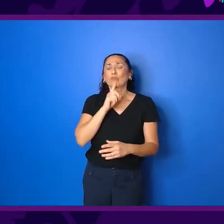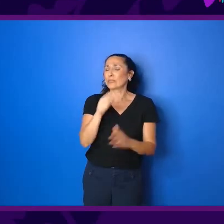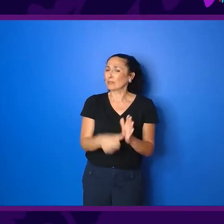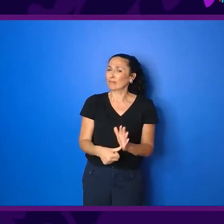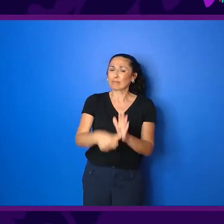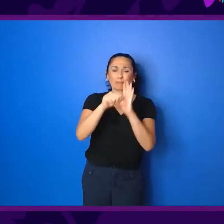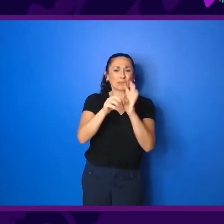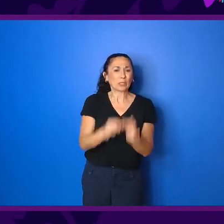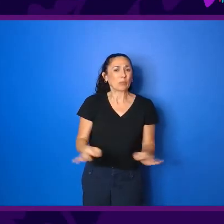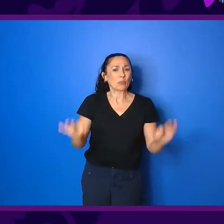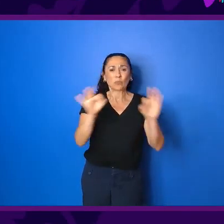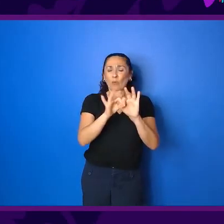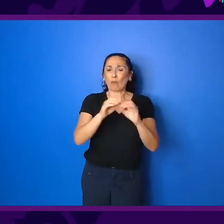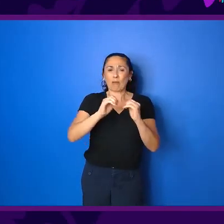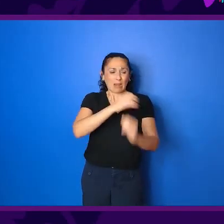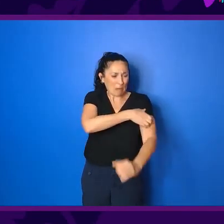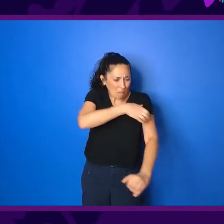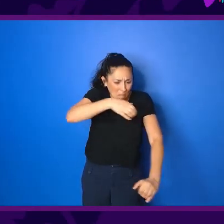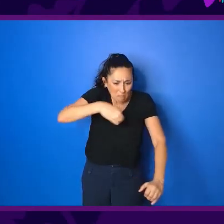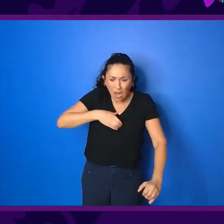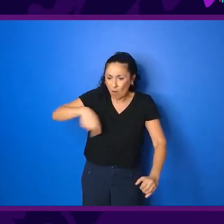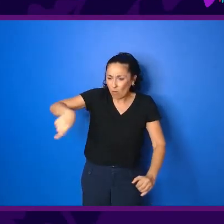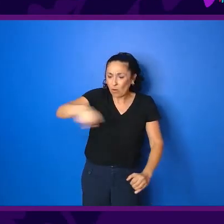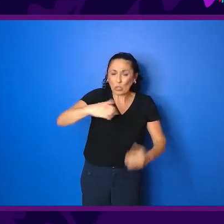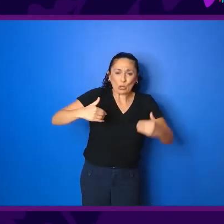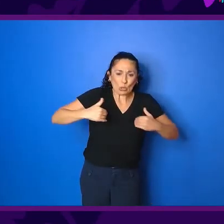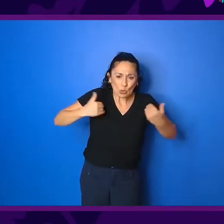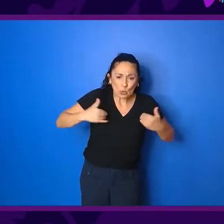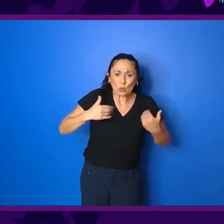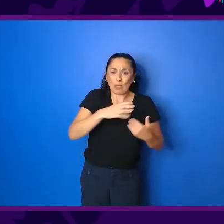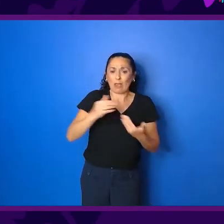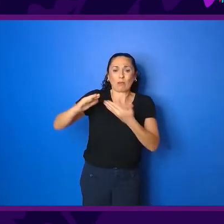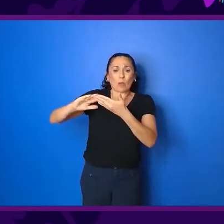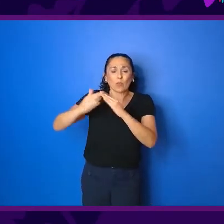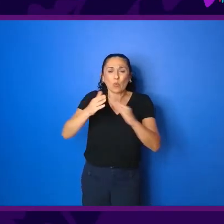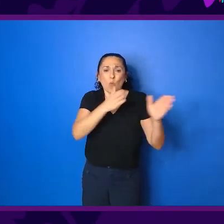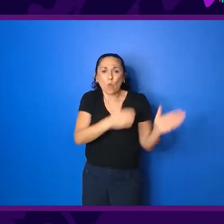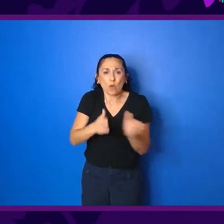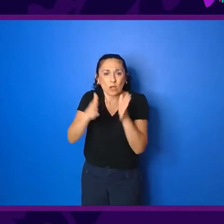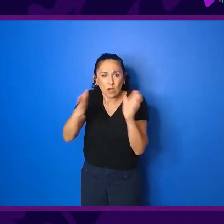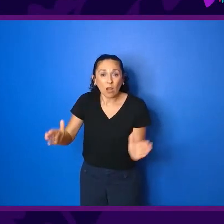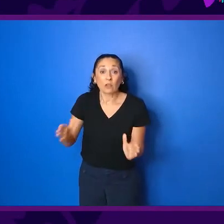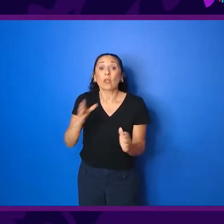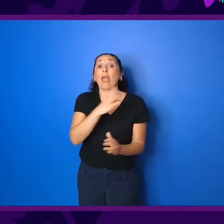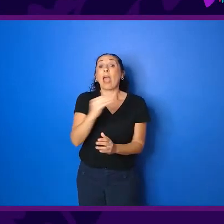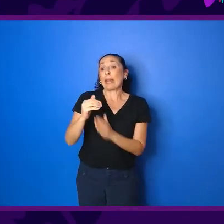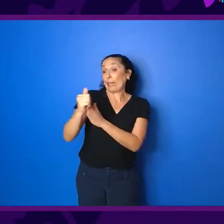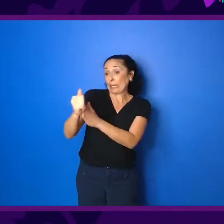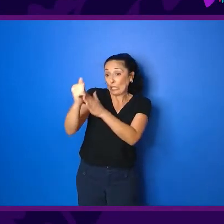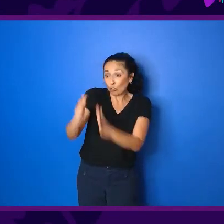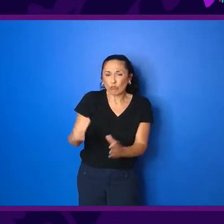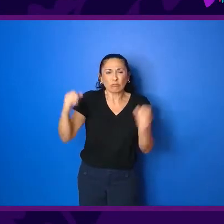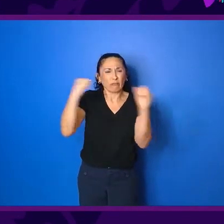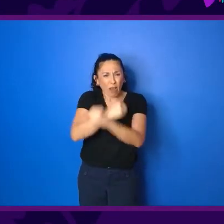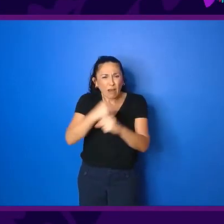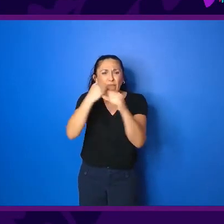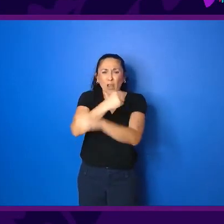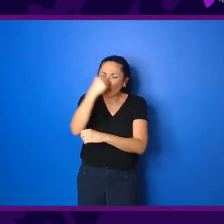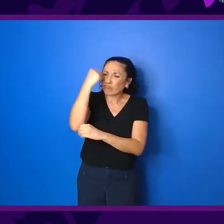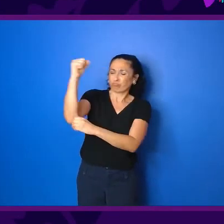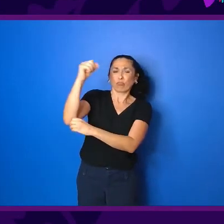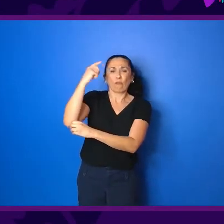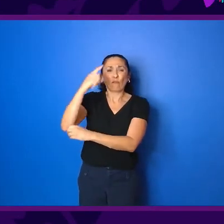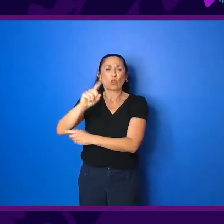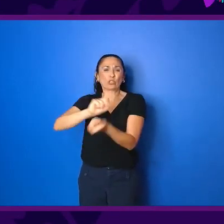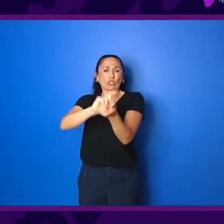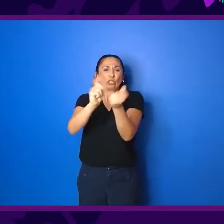and empowering our youth and community organizers, as well as grassroots leaders to fight for systemic changes here